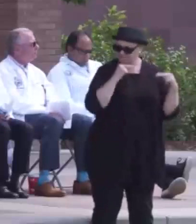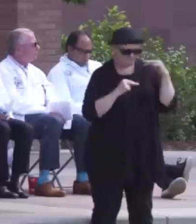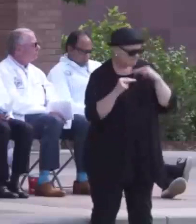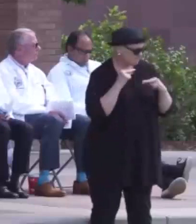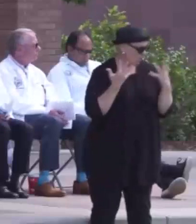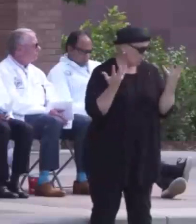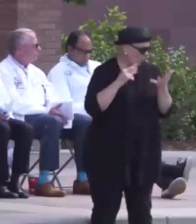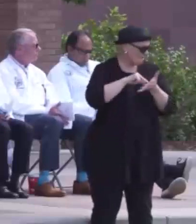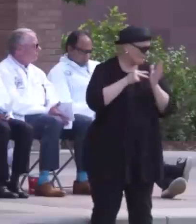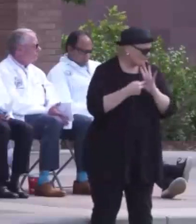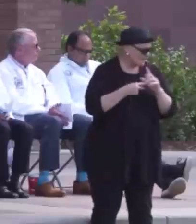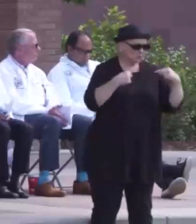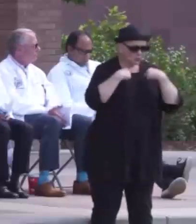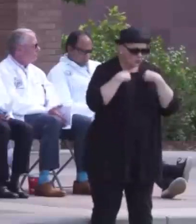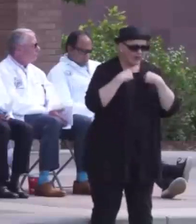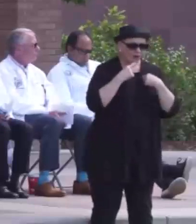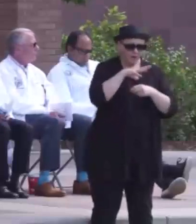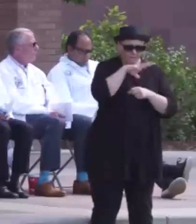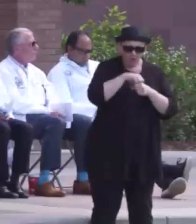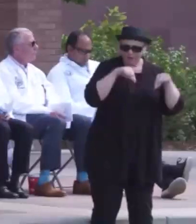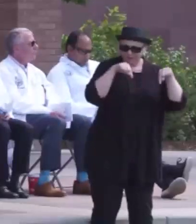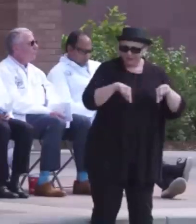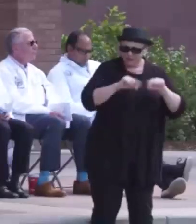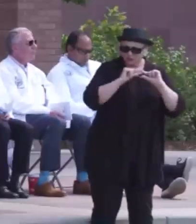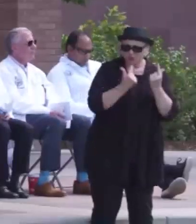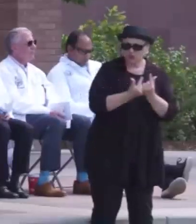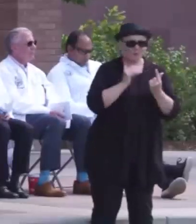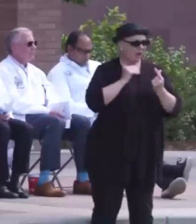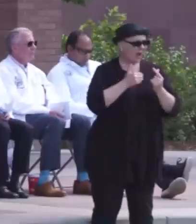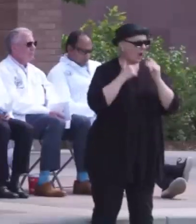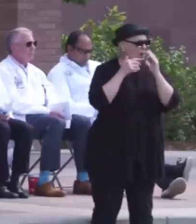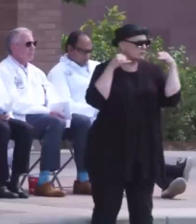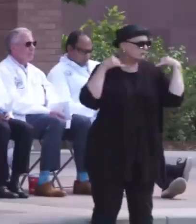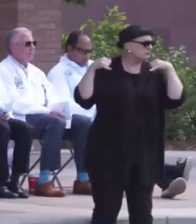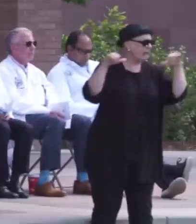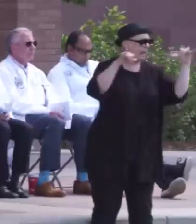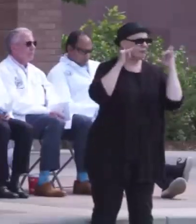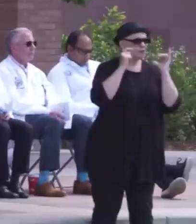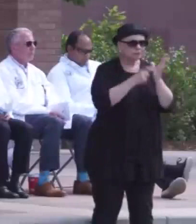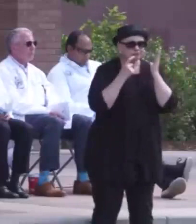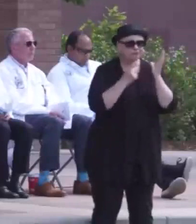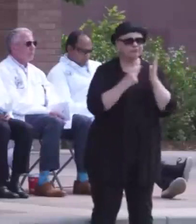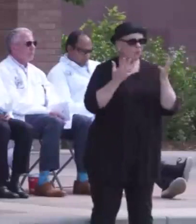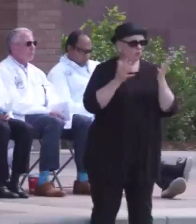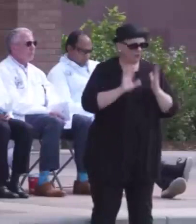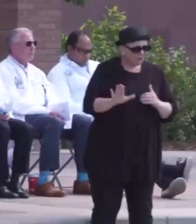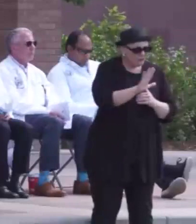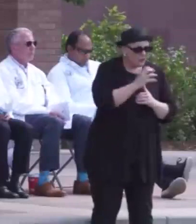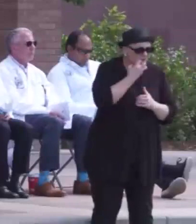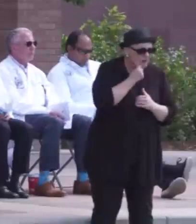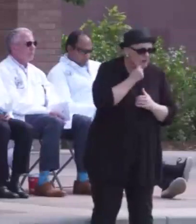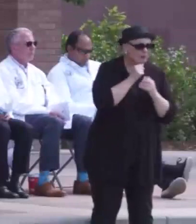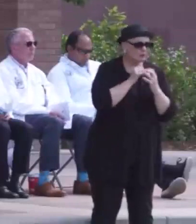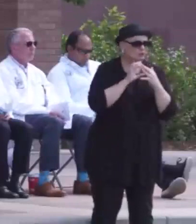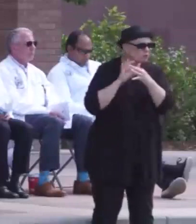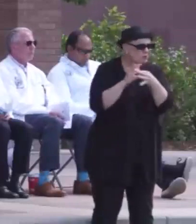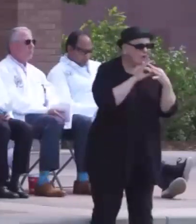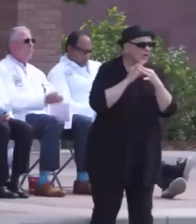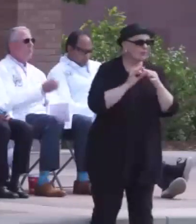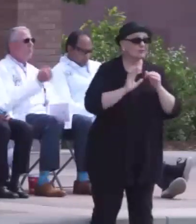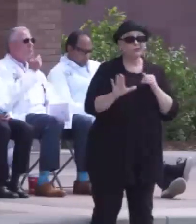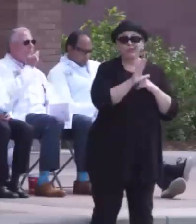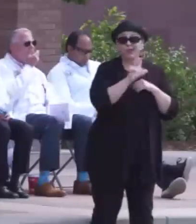the educational, the practice standards, the values that they uphold and share together. They're